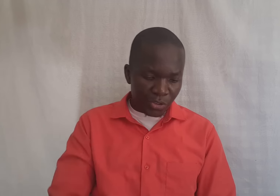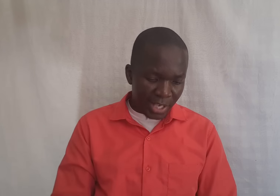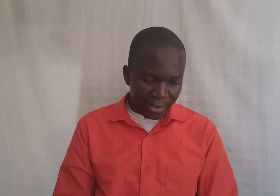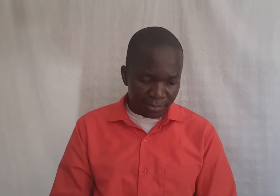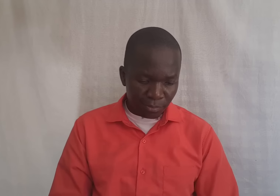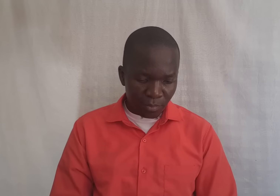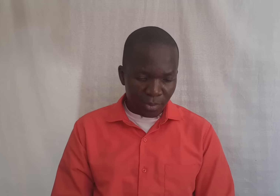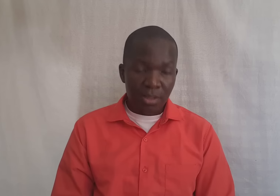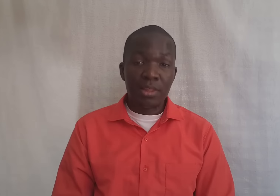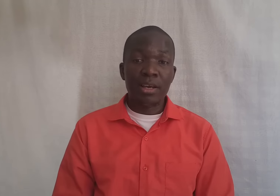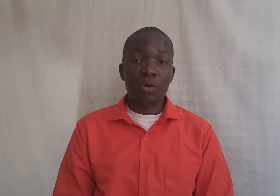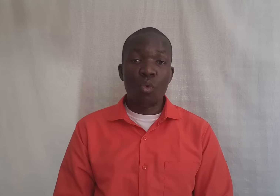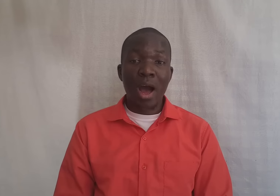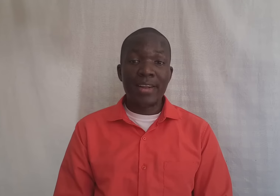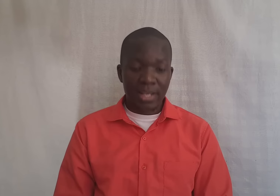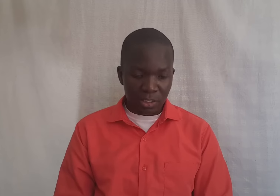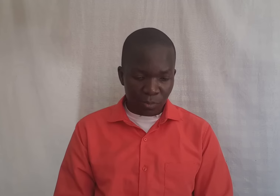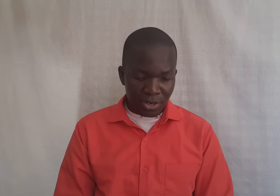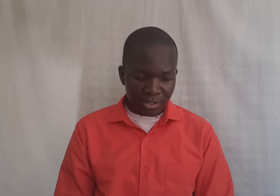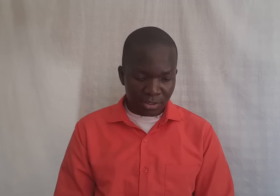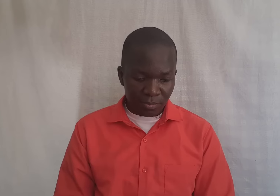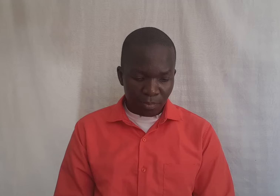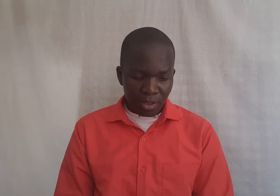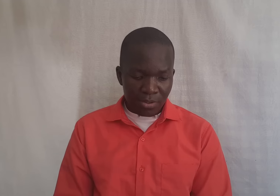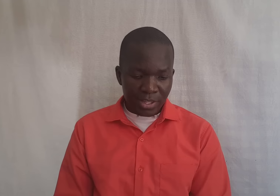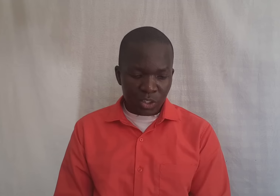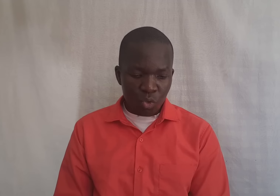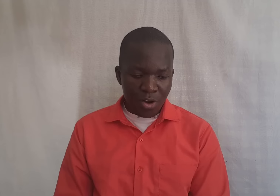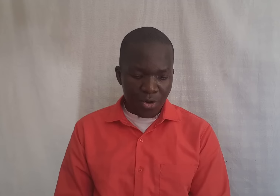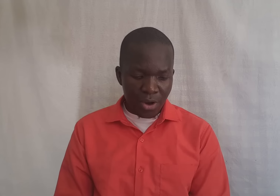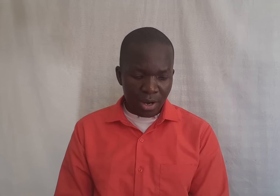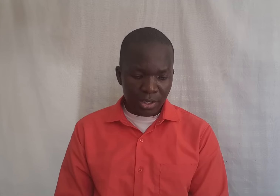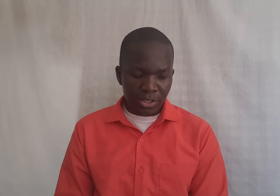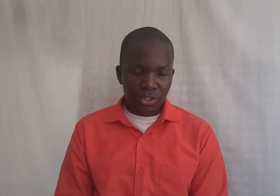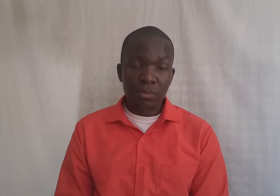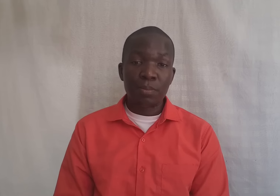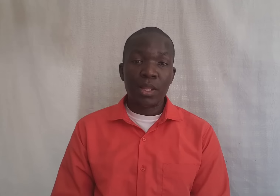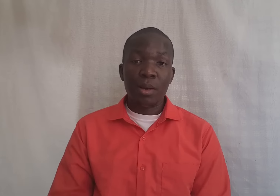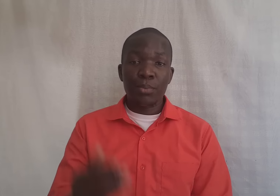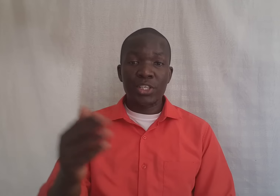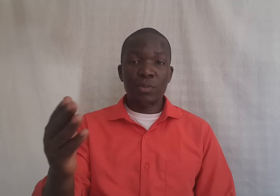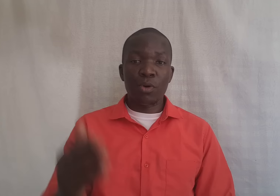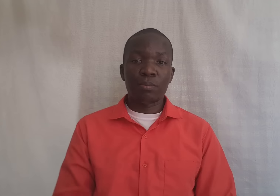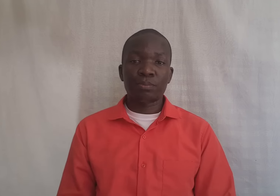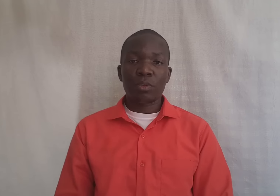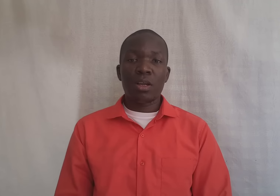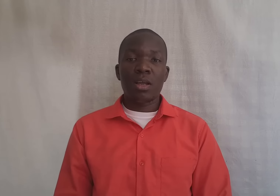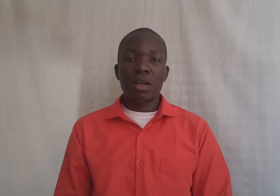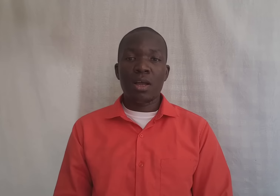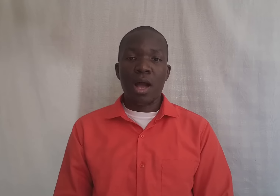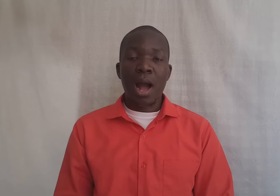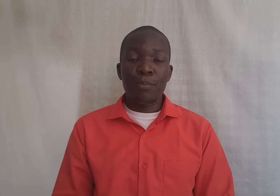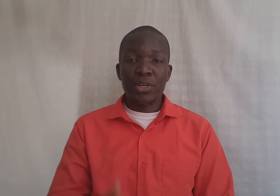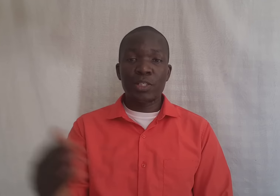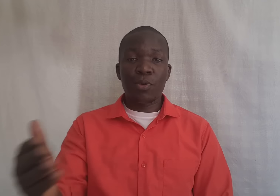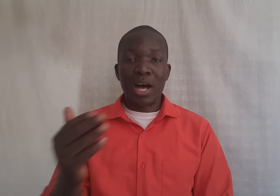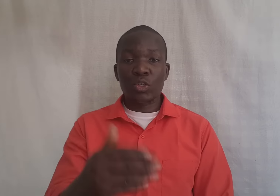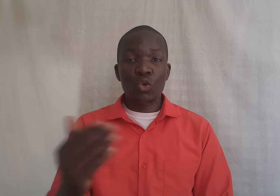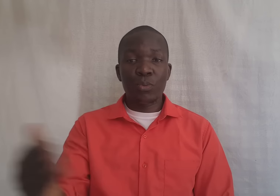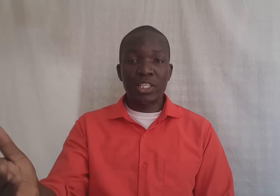how we sign the word experience. The next word here is principal. A principal, a school